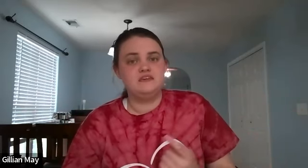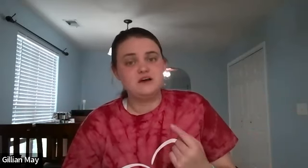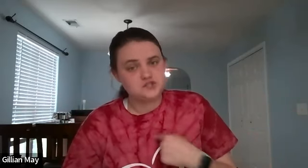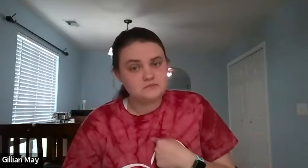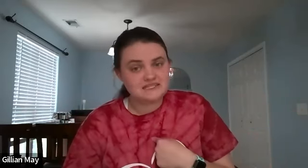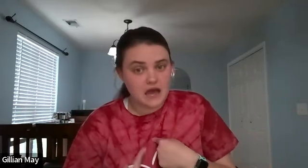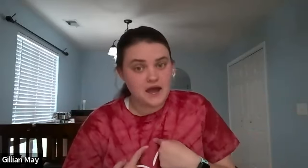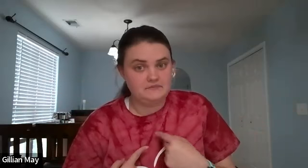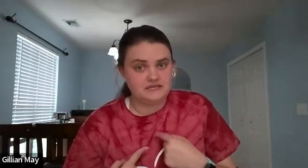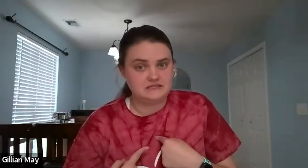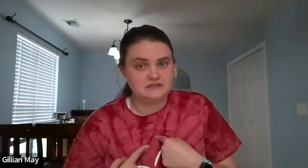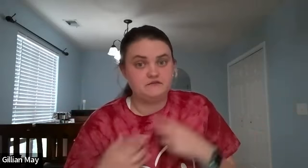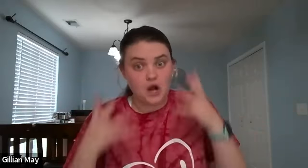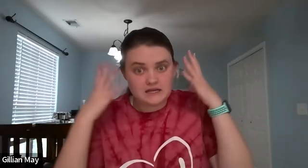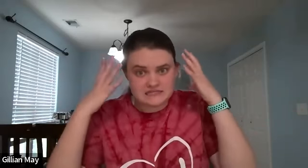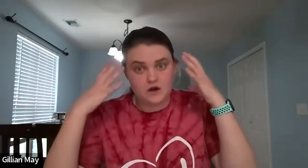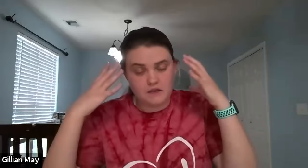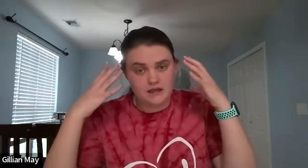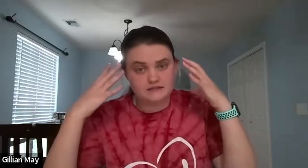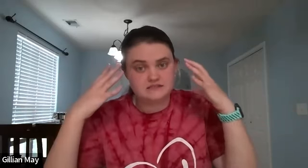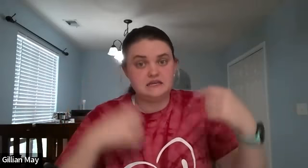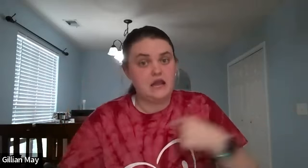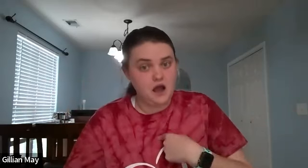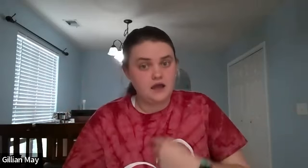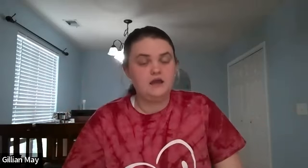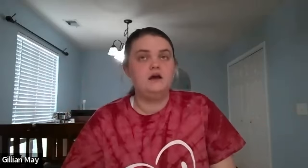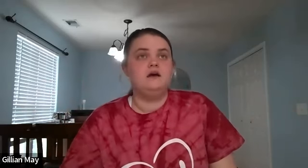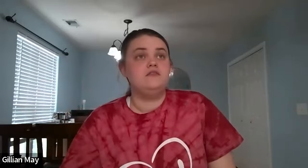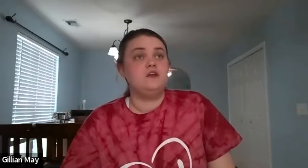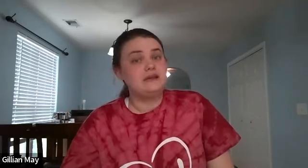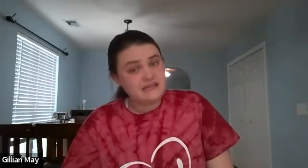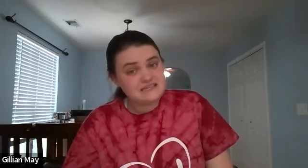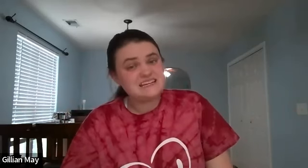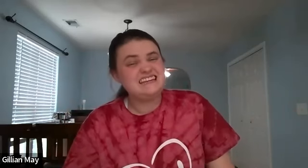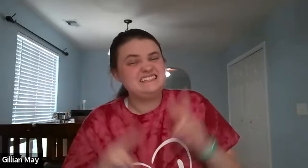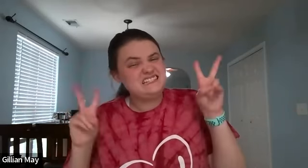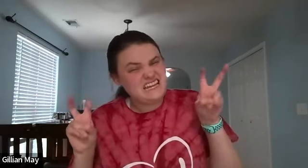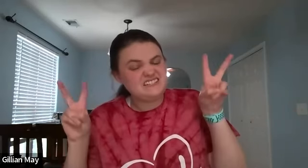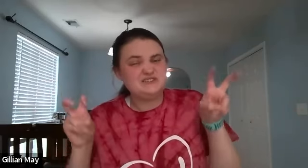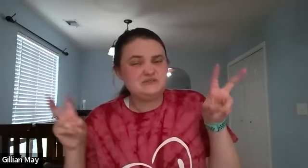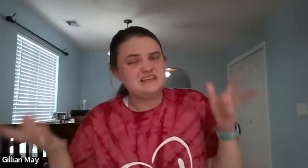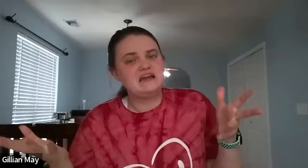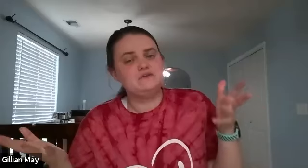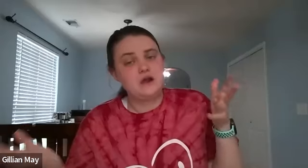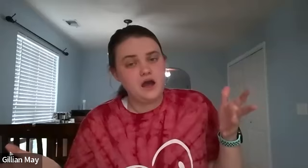This also means I, basically, for us in our minds, thinking I. There is a technical sign for